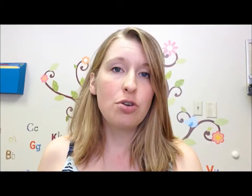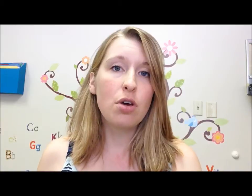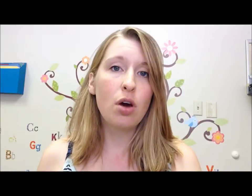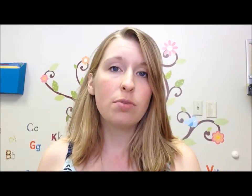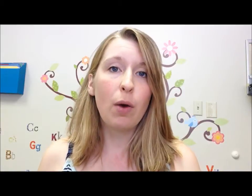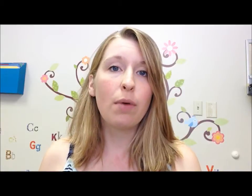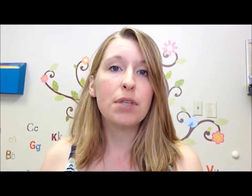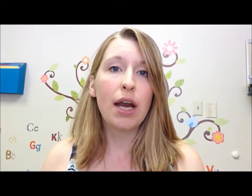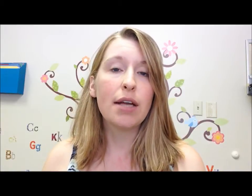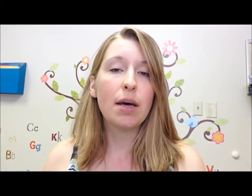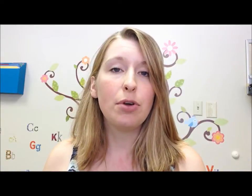can go to my website at